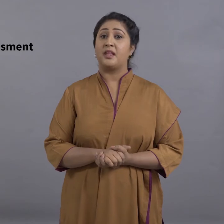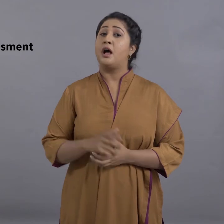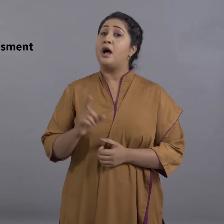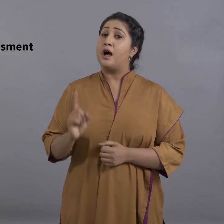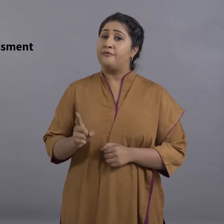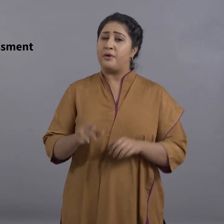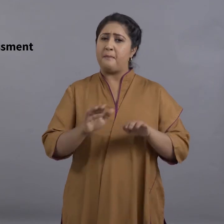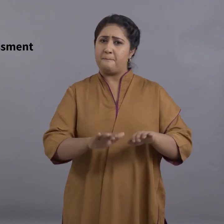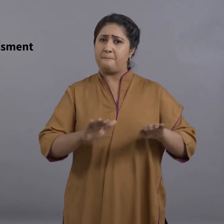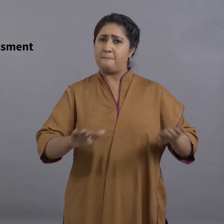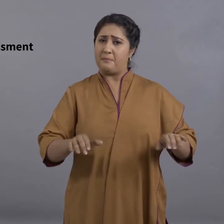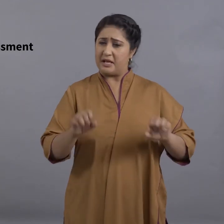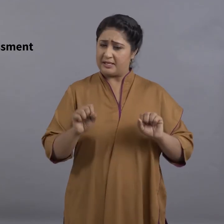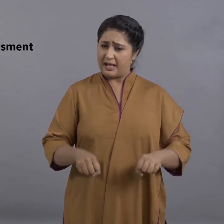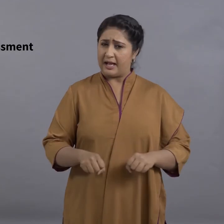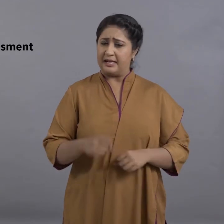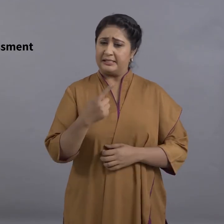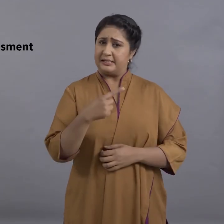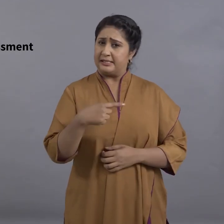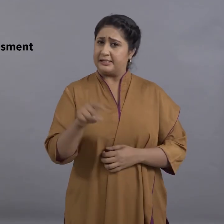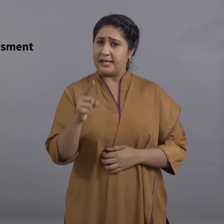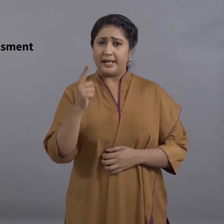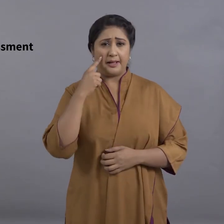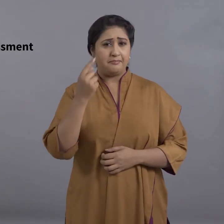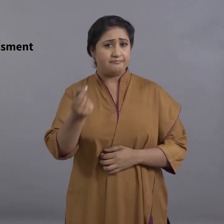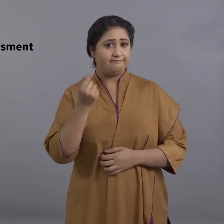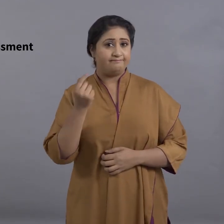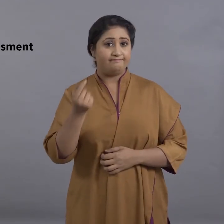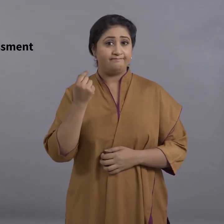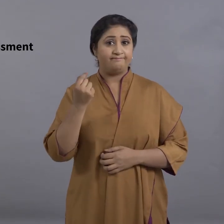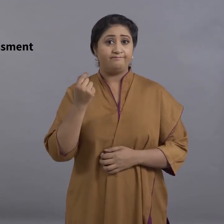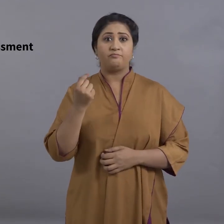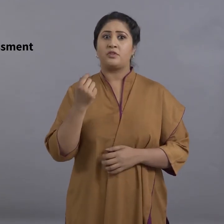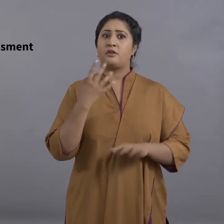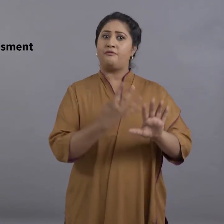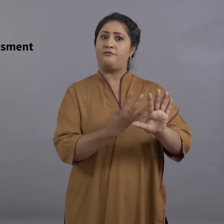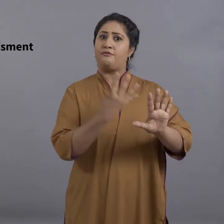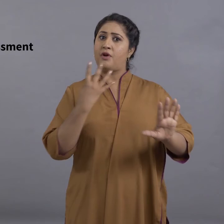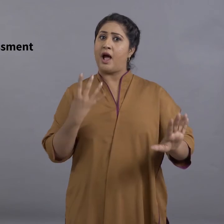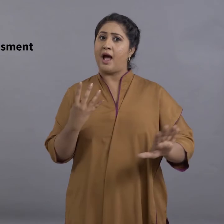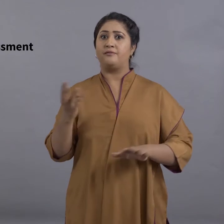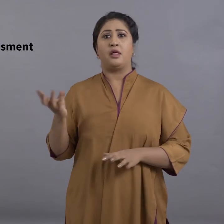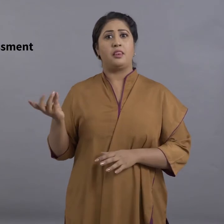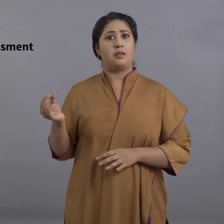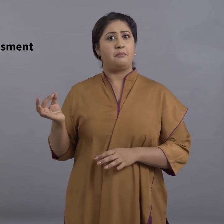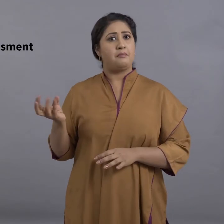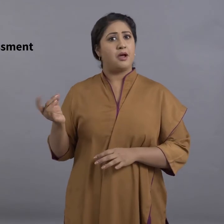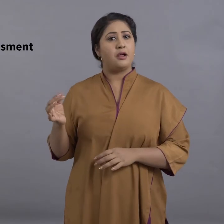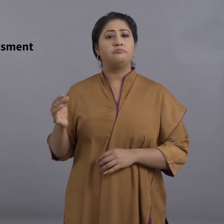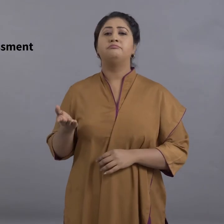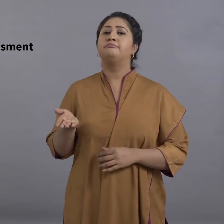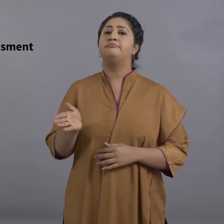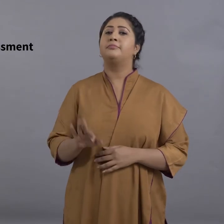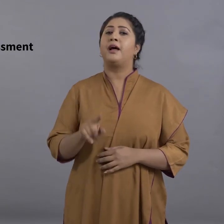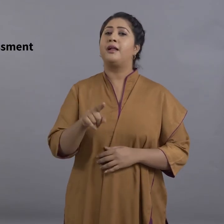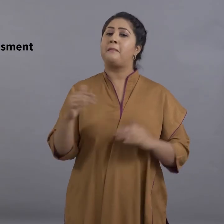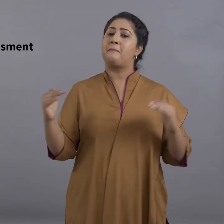If the student can correctly identify at least 4 out of 5 numbers, then mark the student as